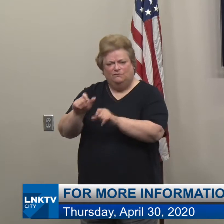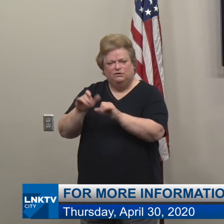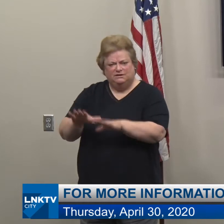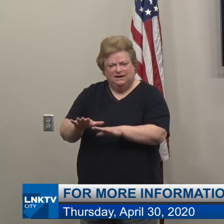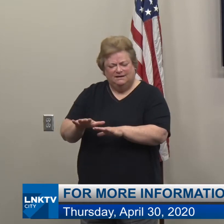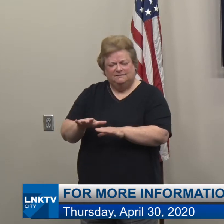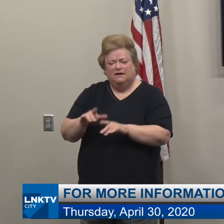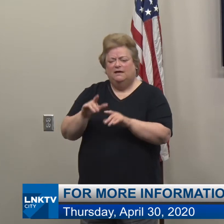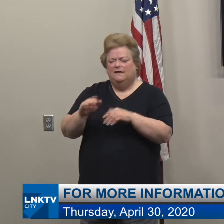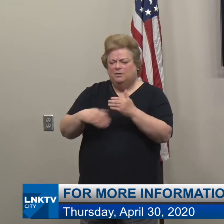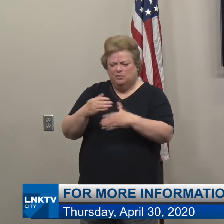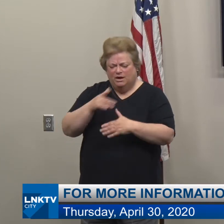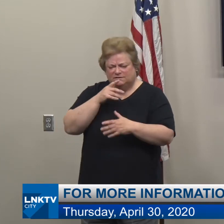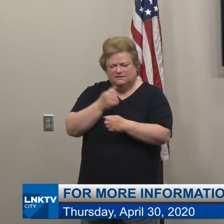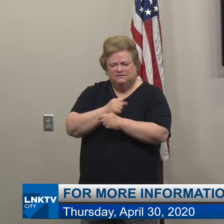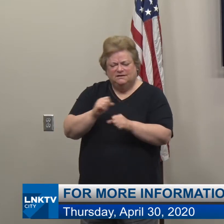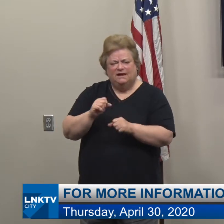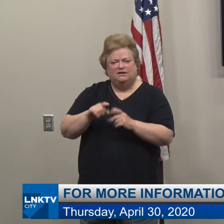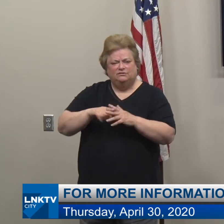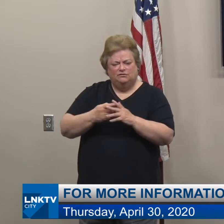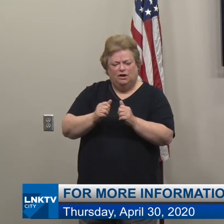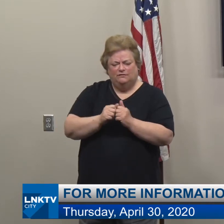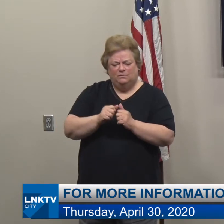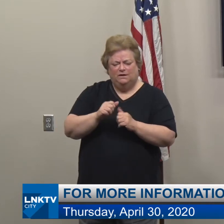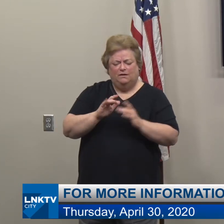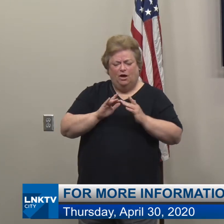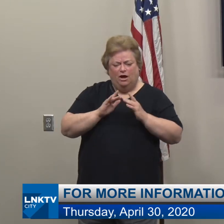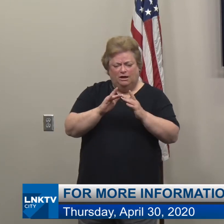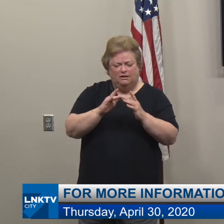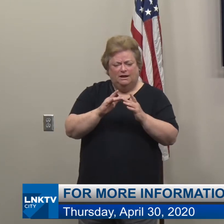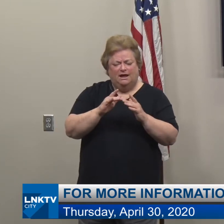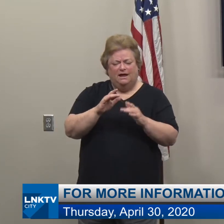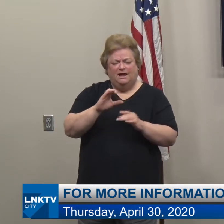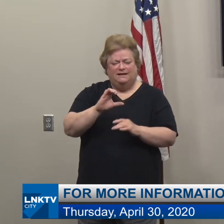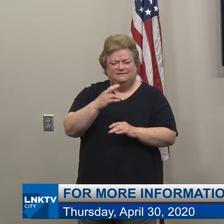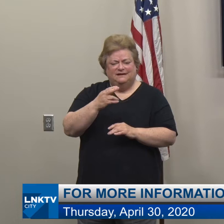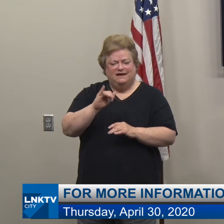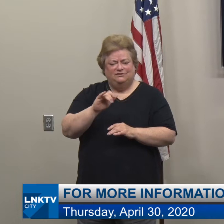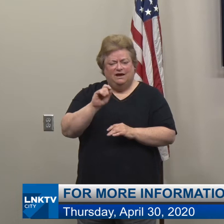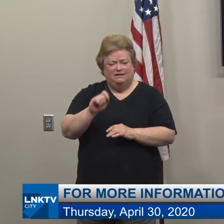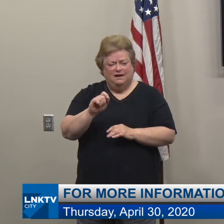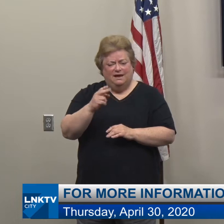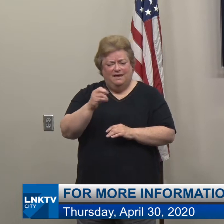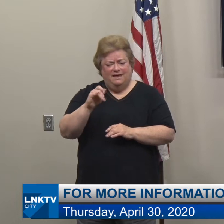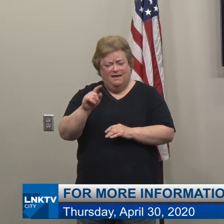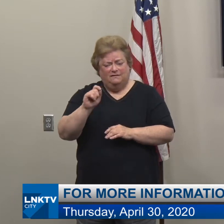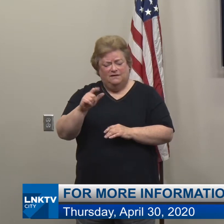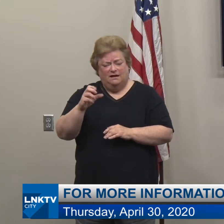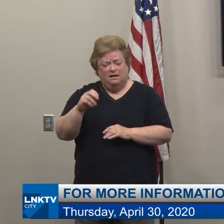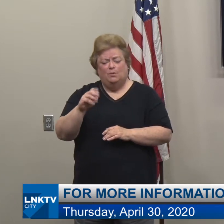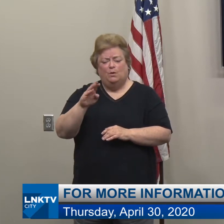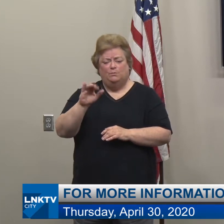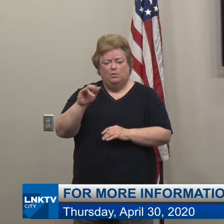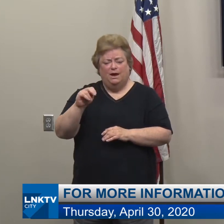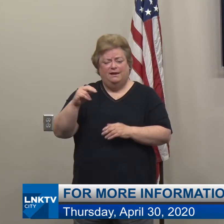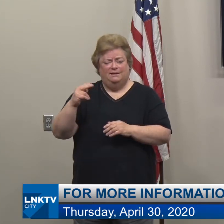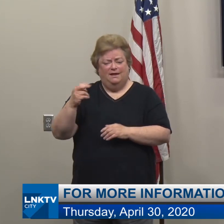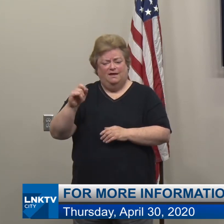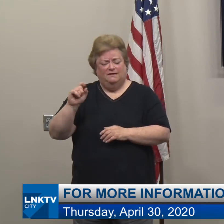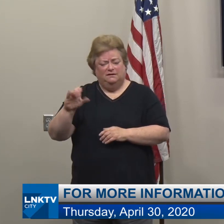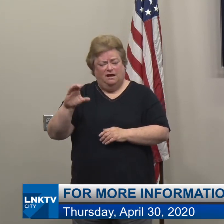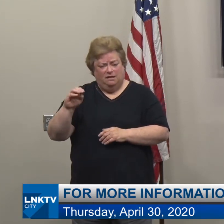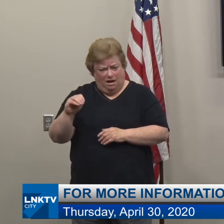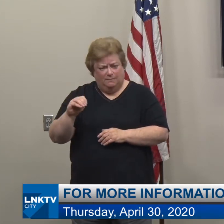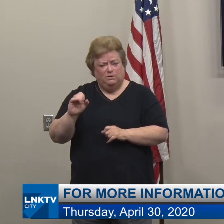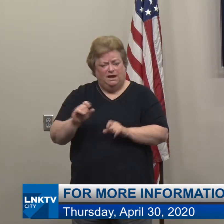is safe and easy and begins with an online risk assessment at chihealth.com or bryanhealth.com. At